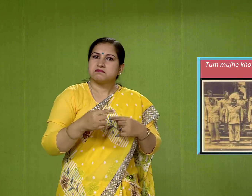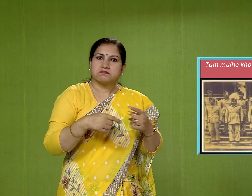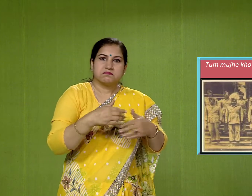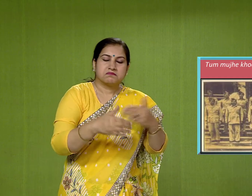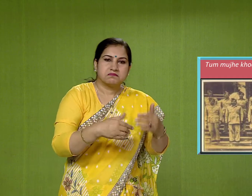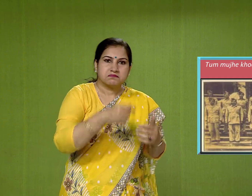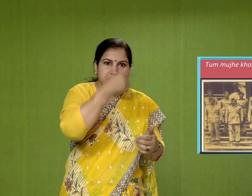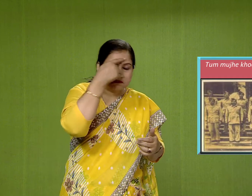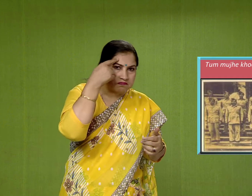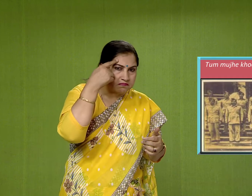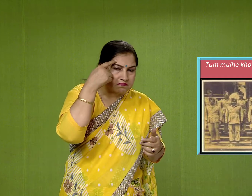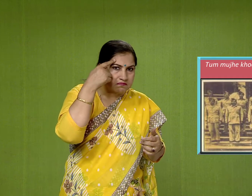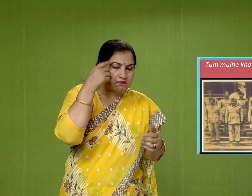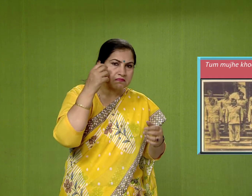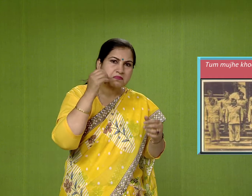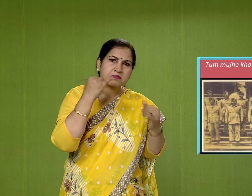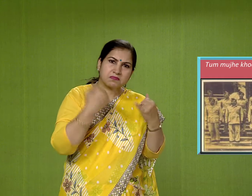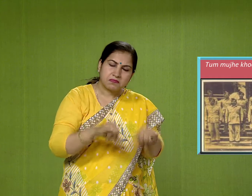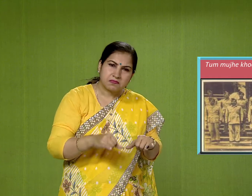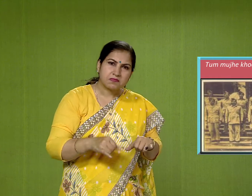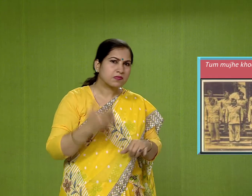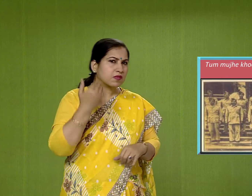Unfortunately, in the year 1945,